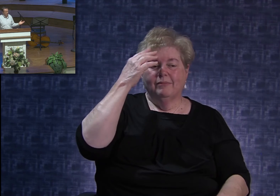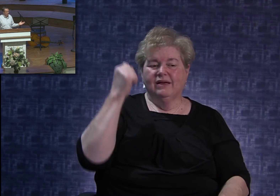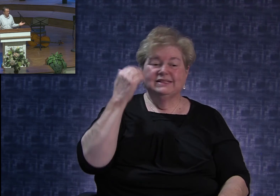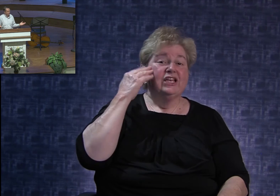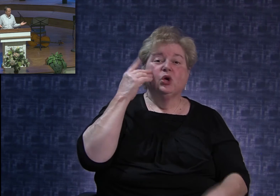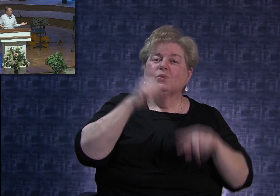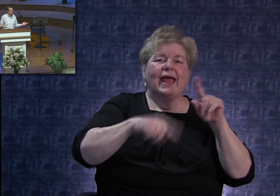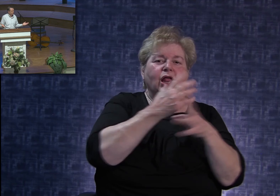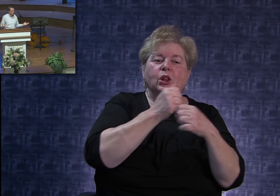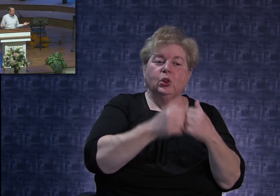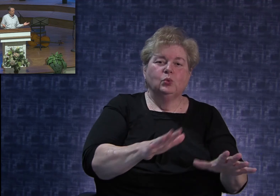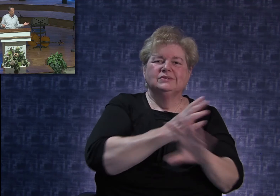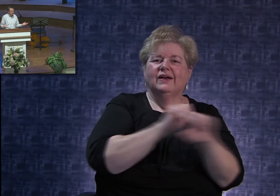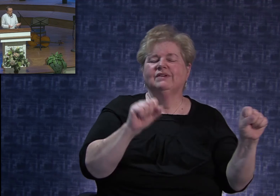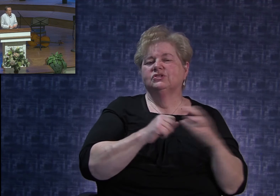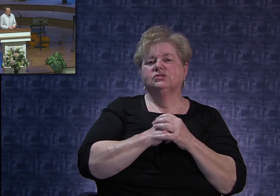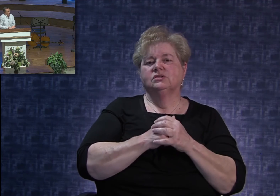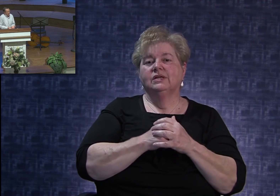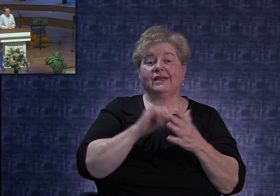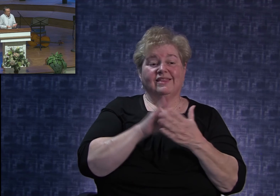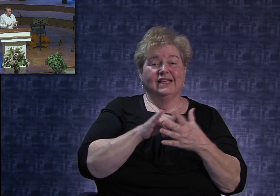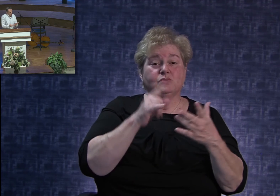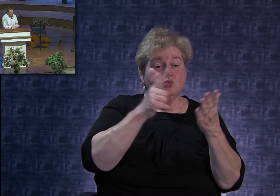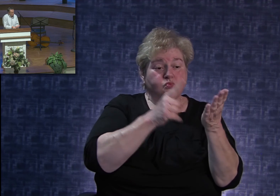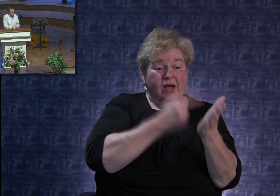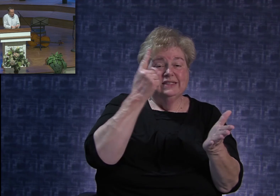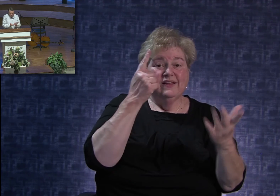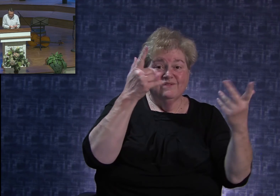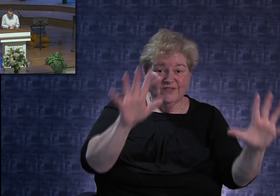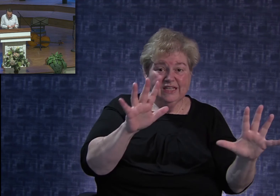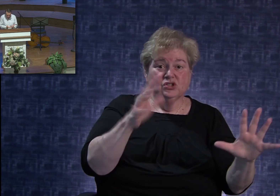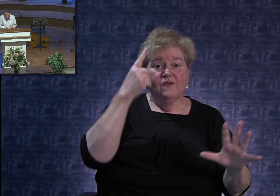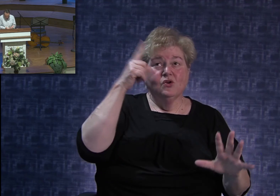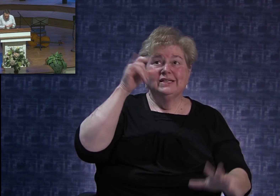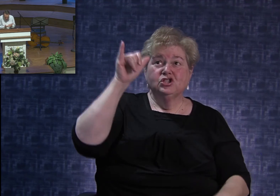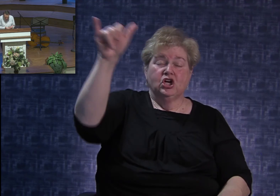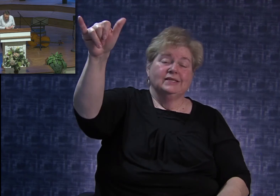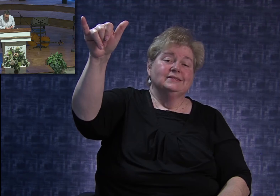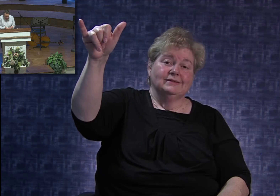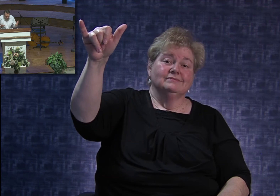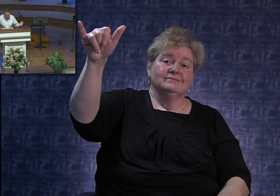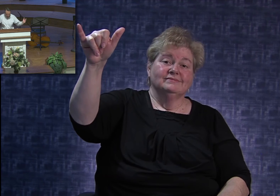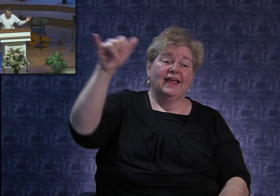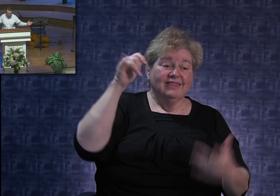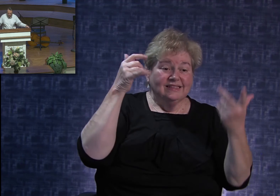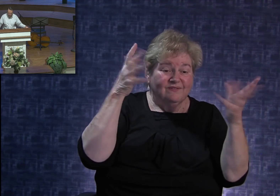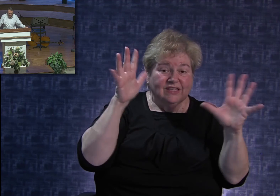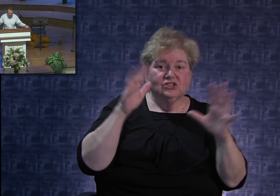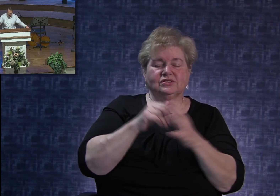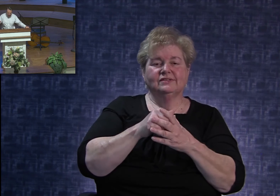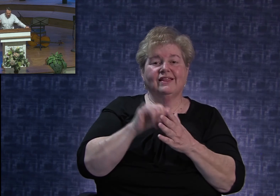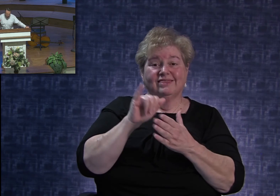your salvation. It is one time secured for all of eternity. That is a part of